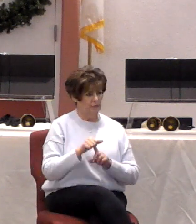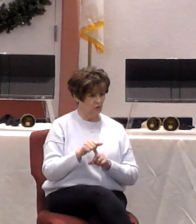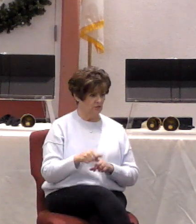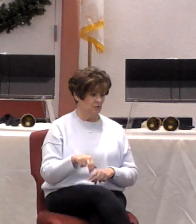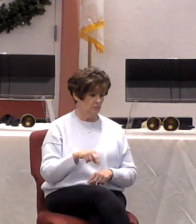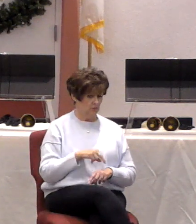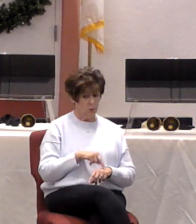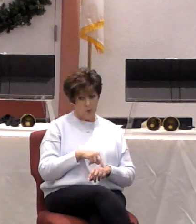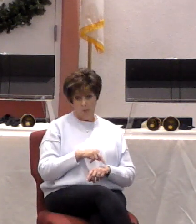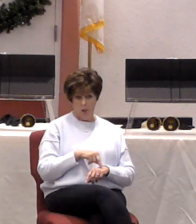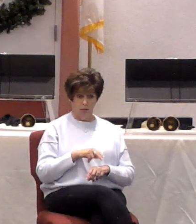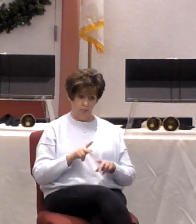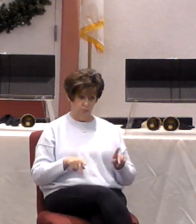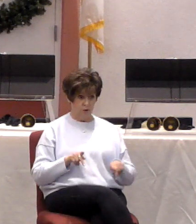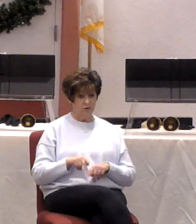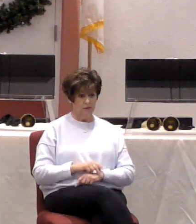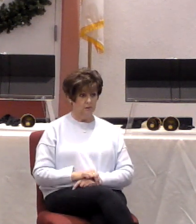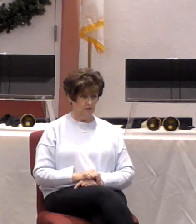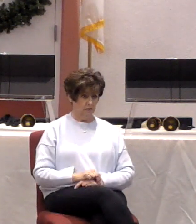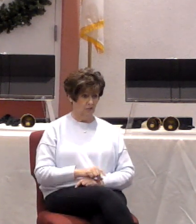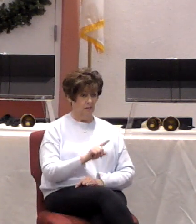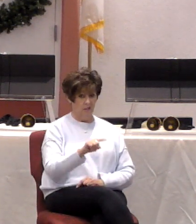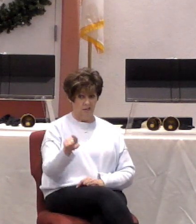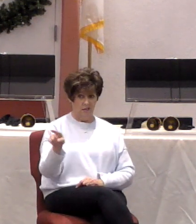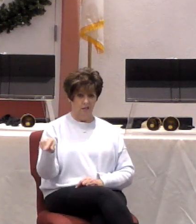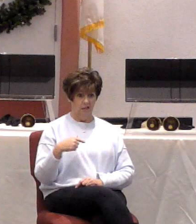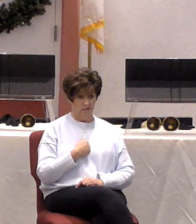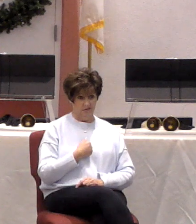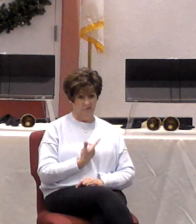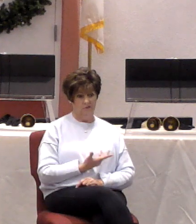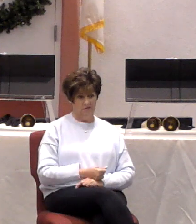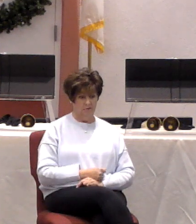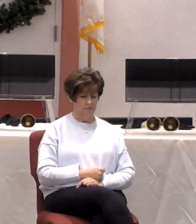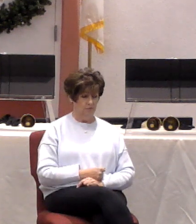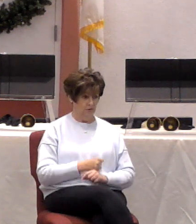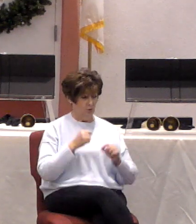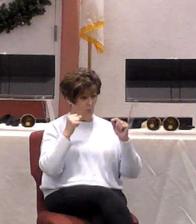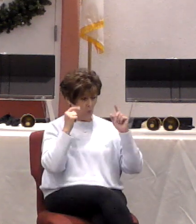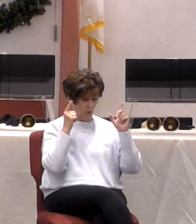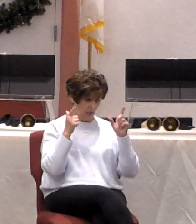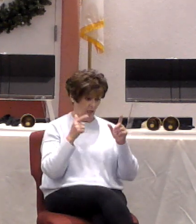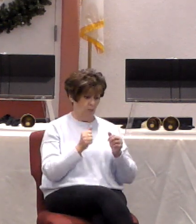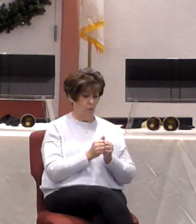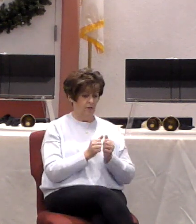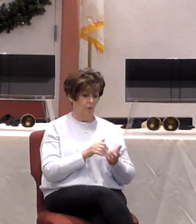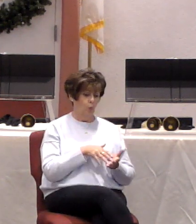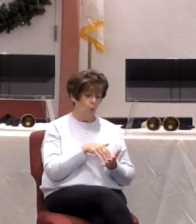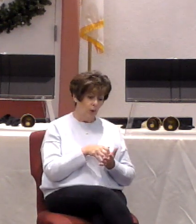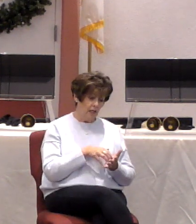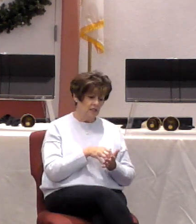You're a normal person. You woke up also with some weaknesses, some regrets, some